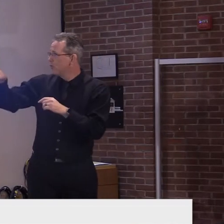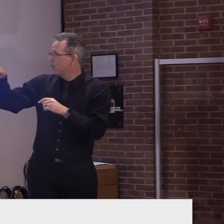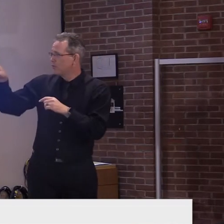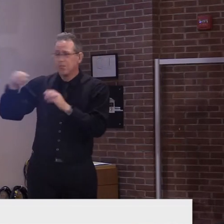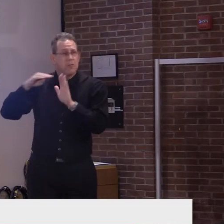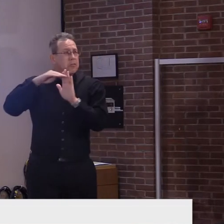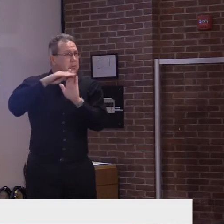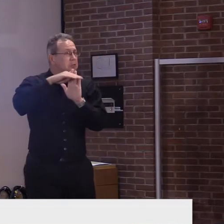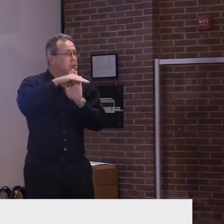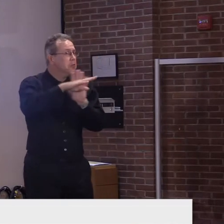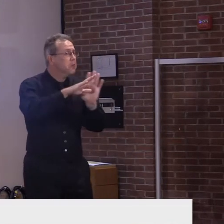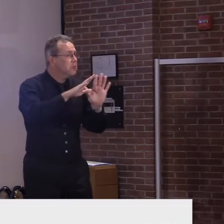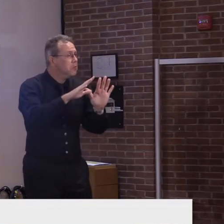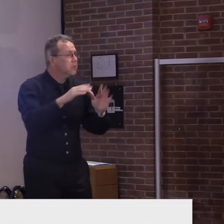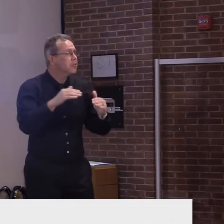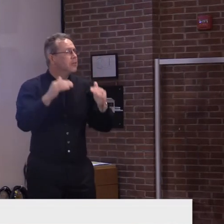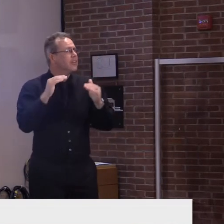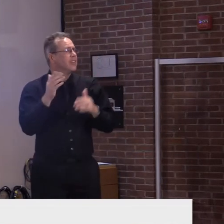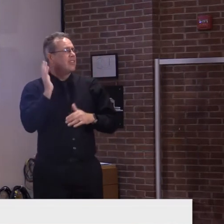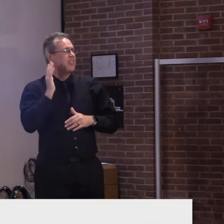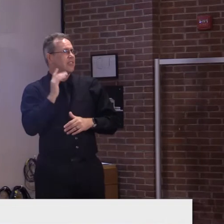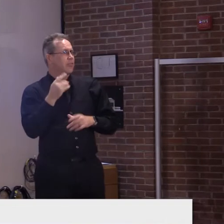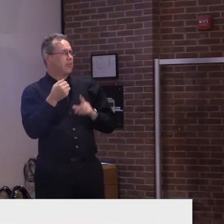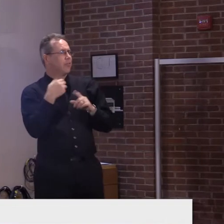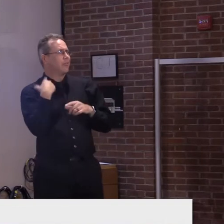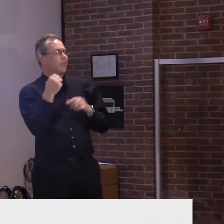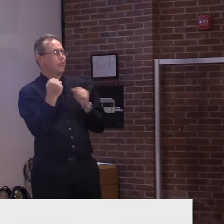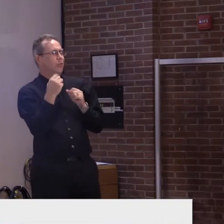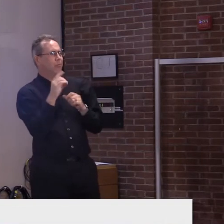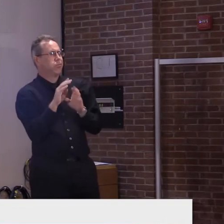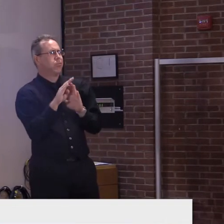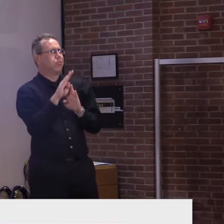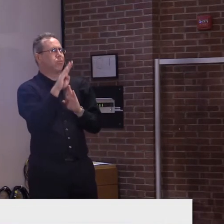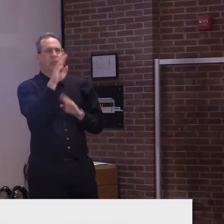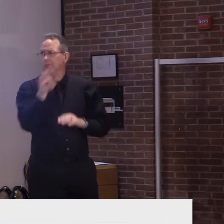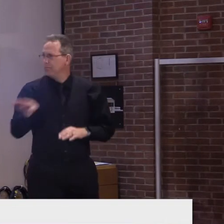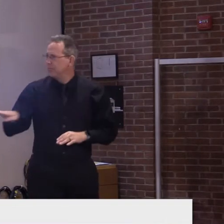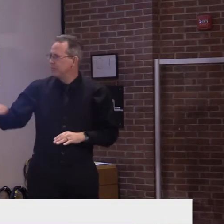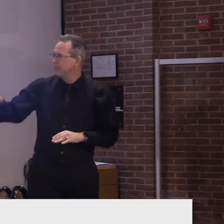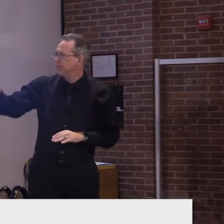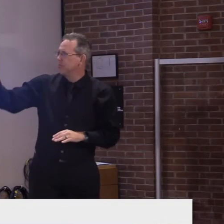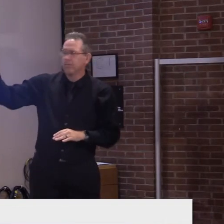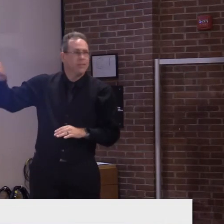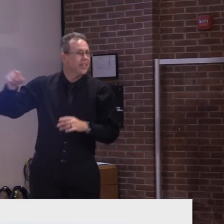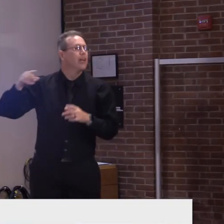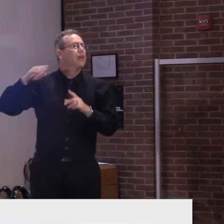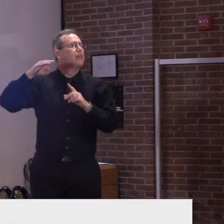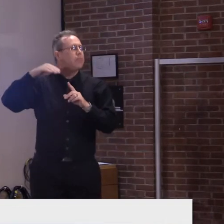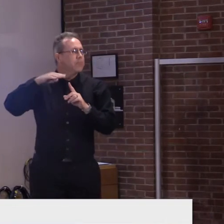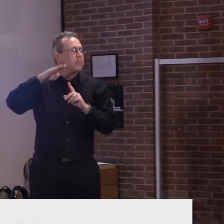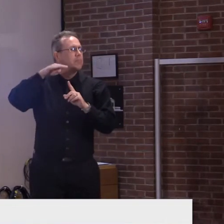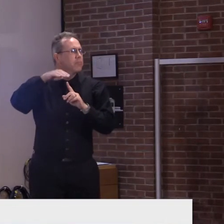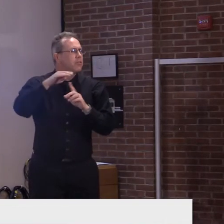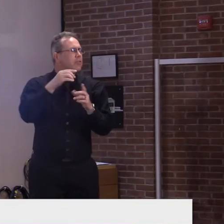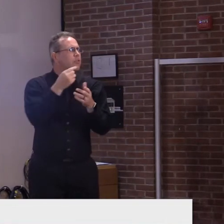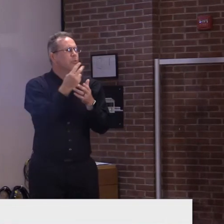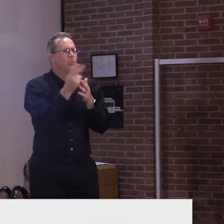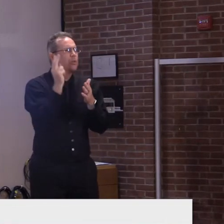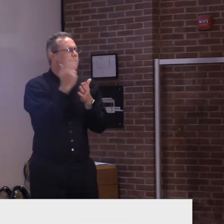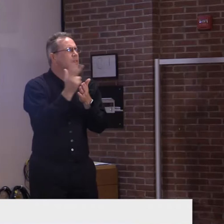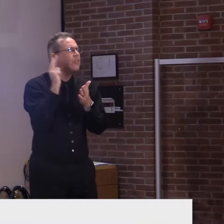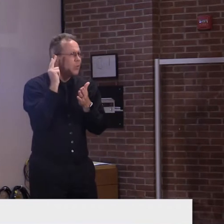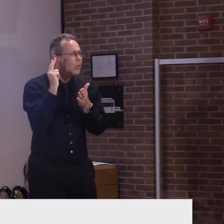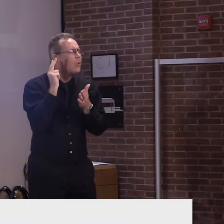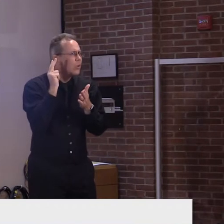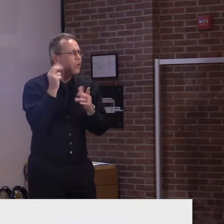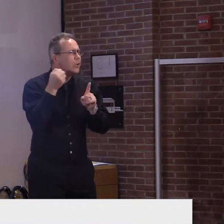to rise and did so for a number of weeks before leveling out about 3 or 4 weeks ago, or 2 or 3 weeks ago, really. And